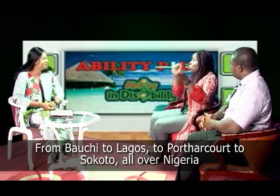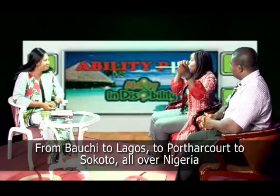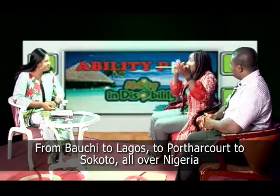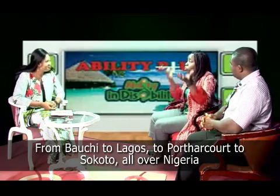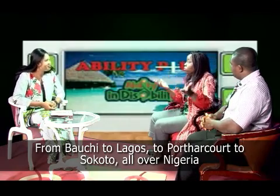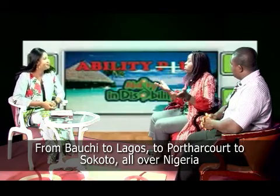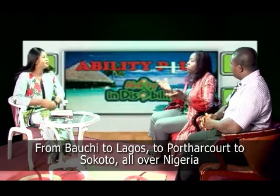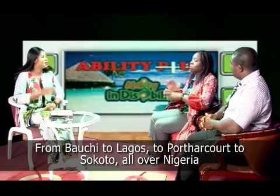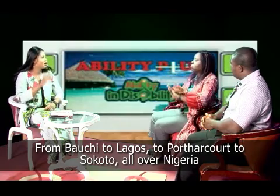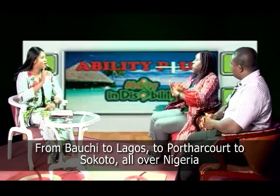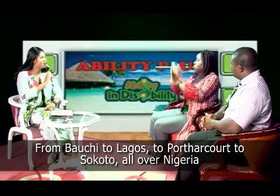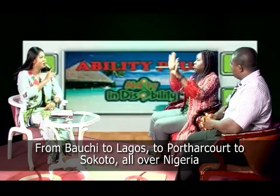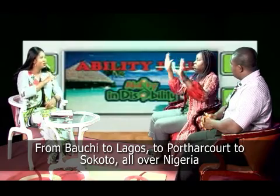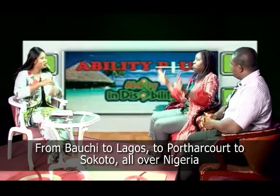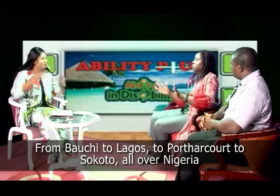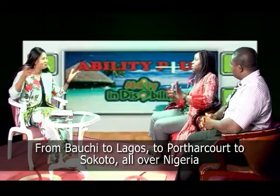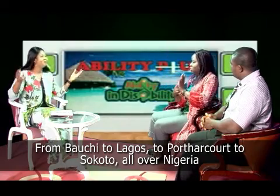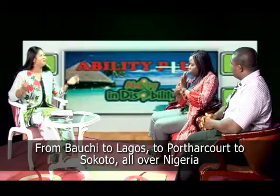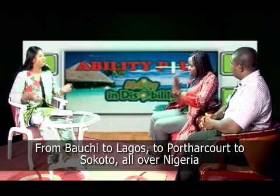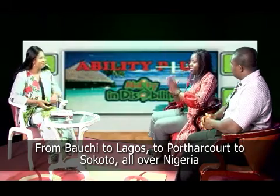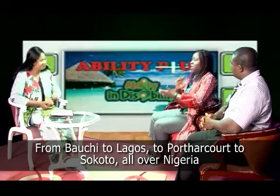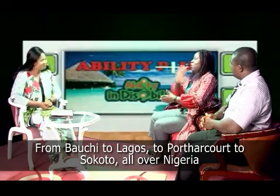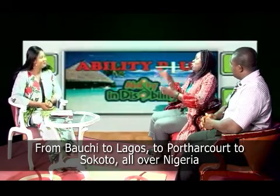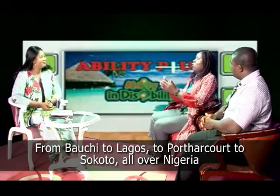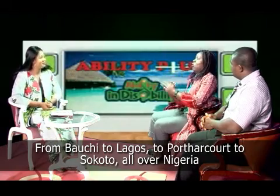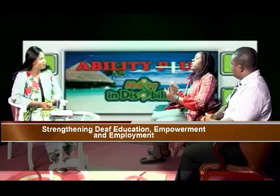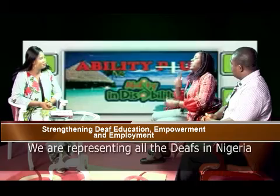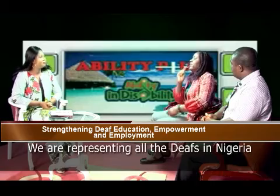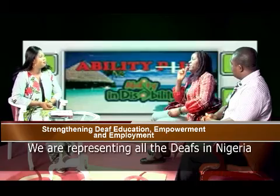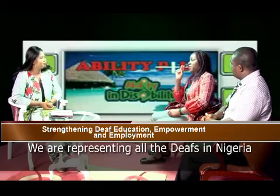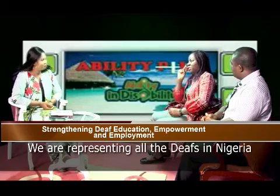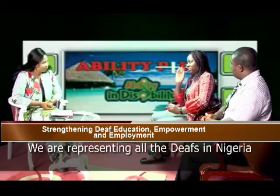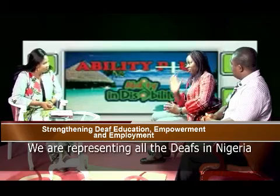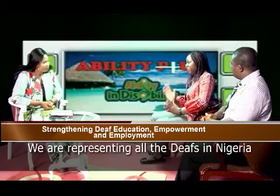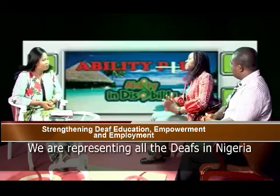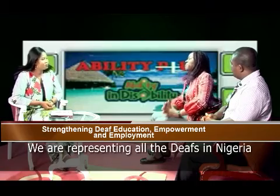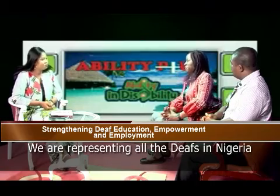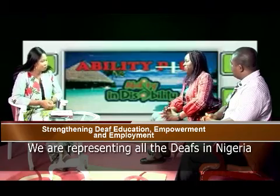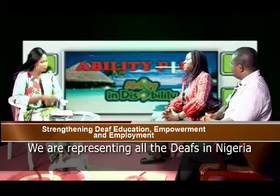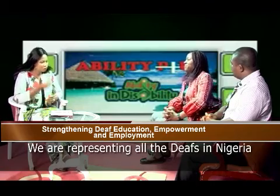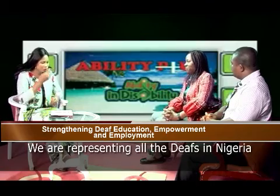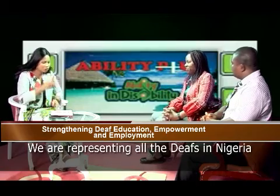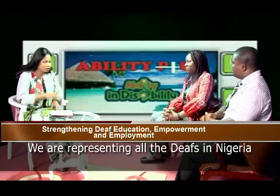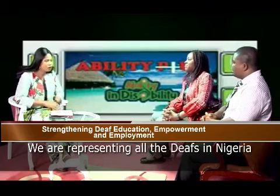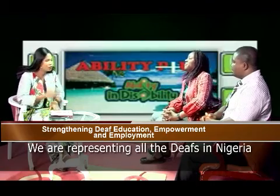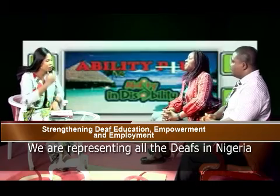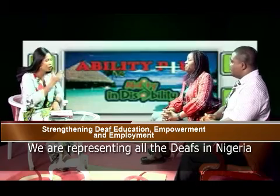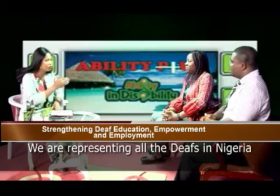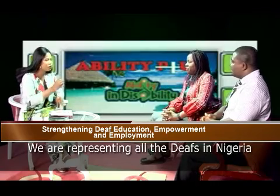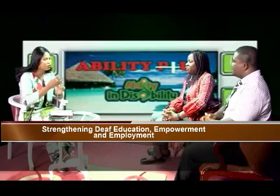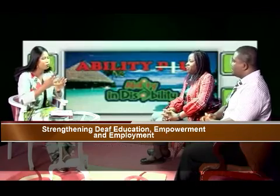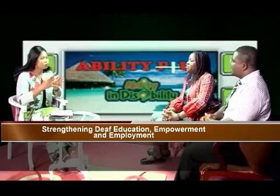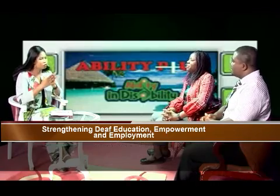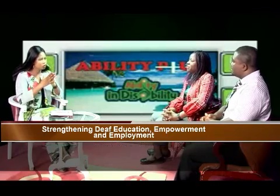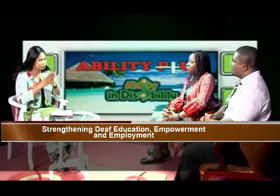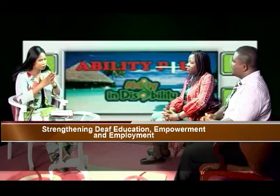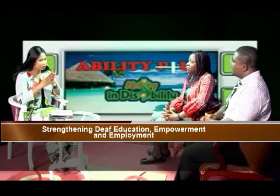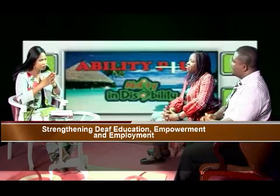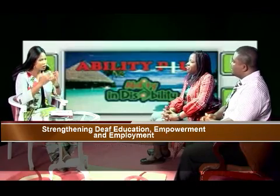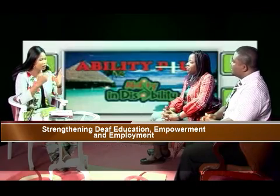to Sokoto, all over Nigeria. They're representing all the deafs in Nigeria. That's beautiful. Thank you